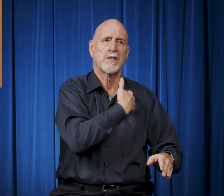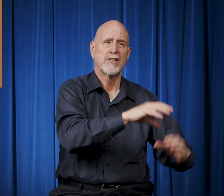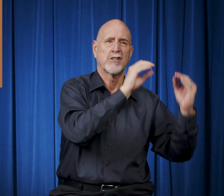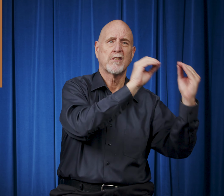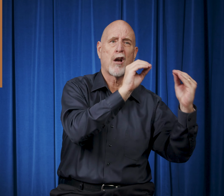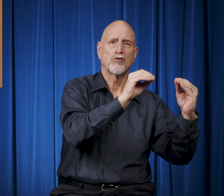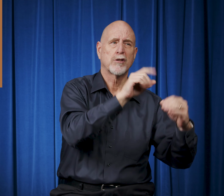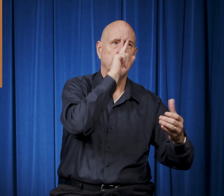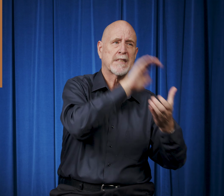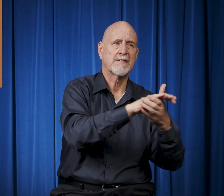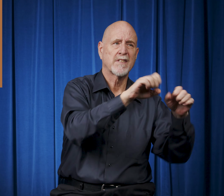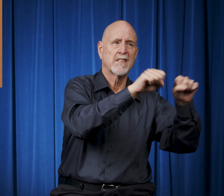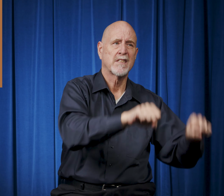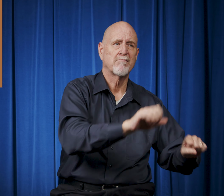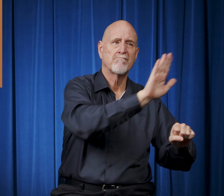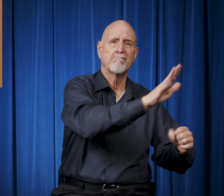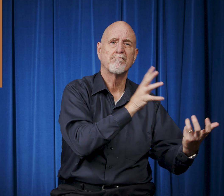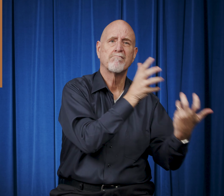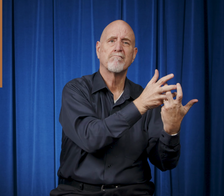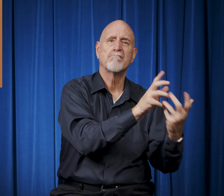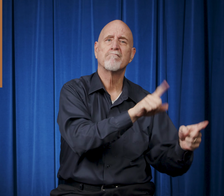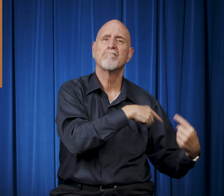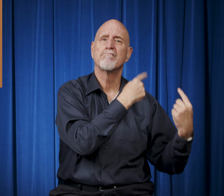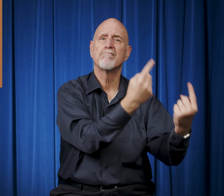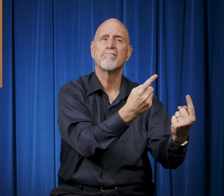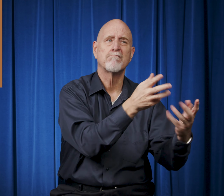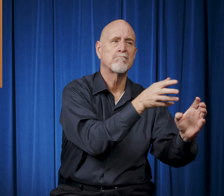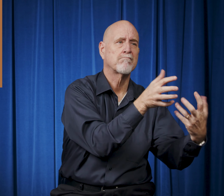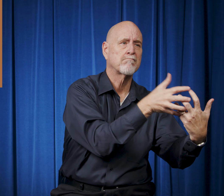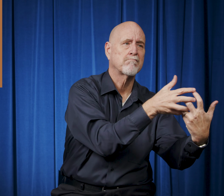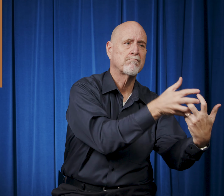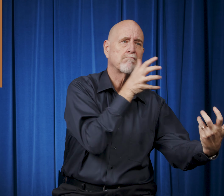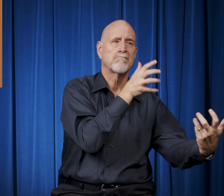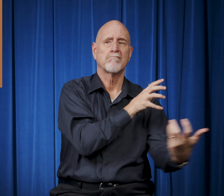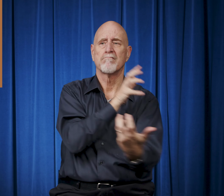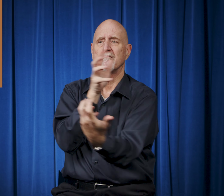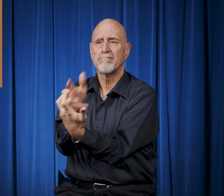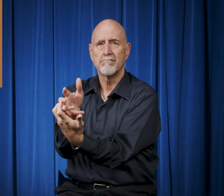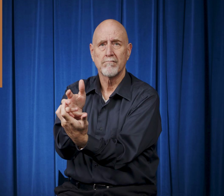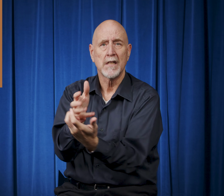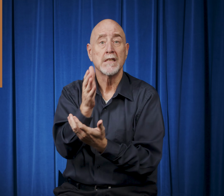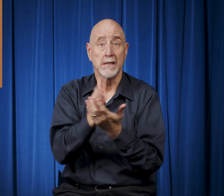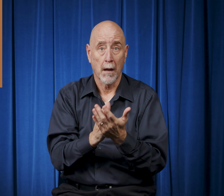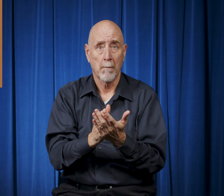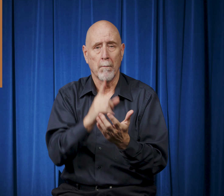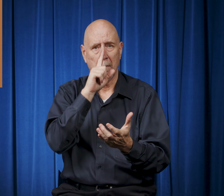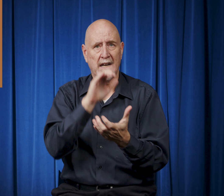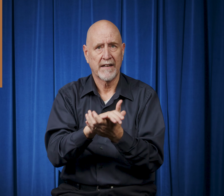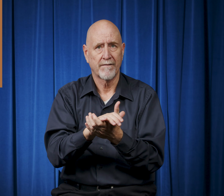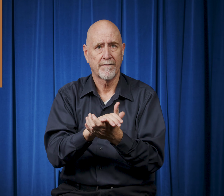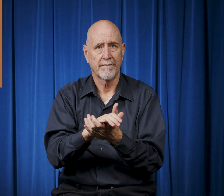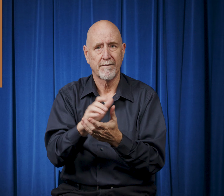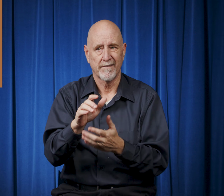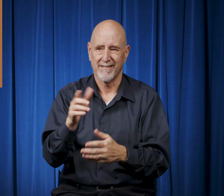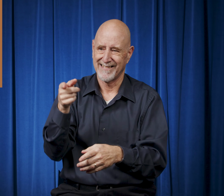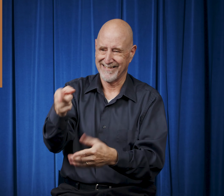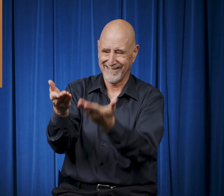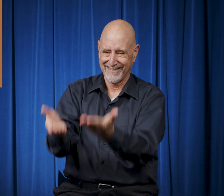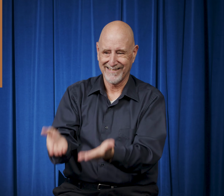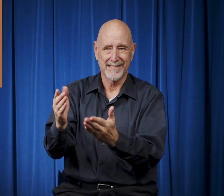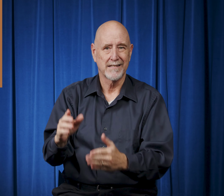religious institutions to which they had belonged. Some view this departure as constituting yet another